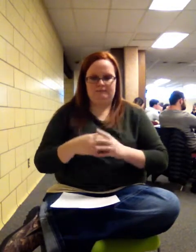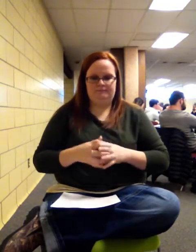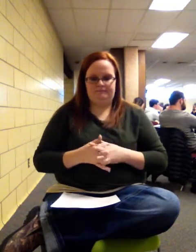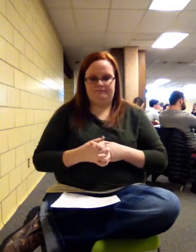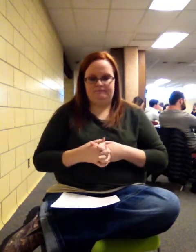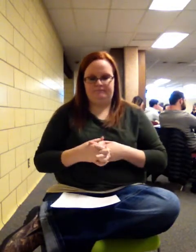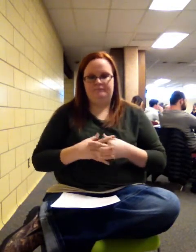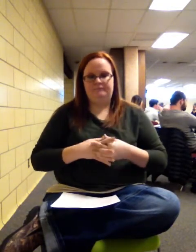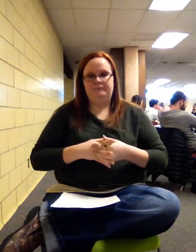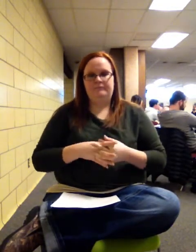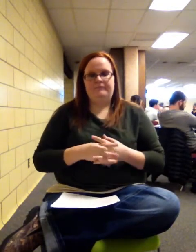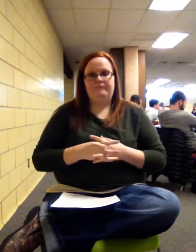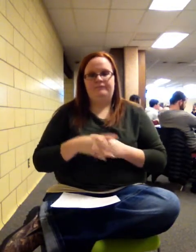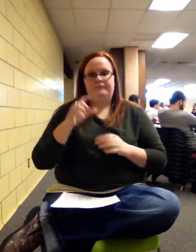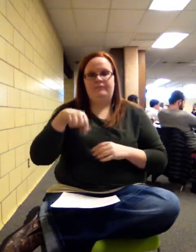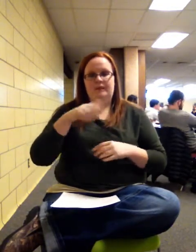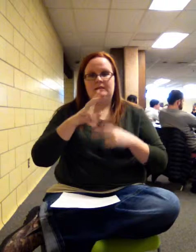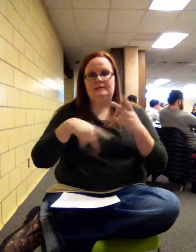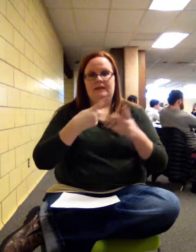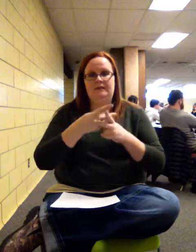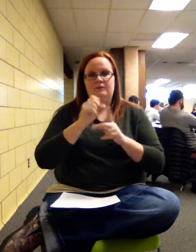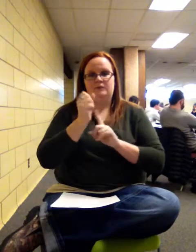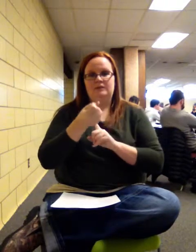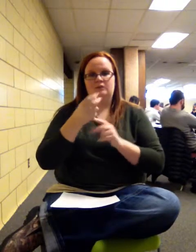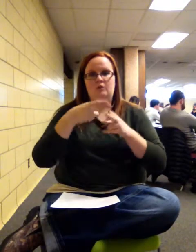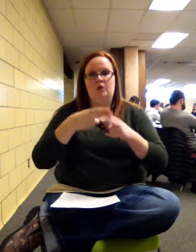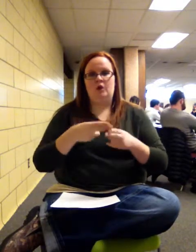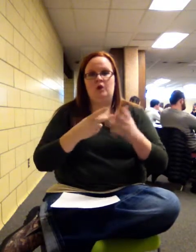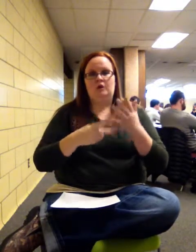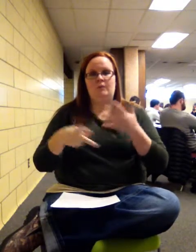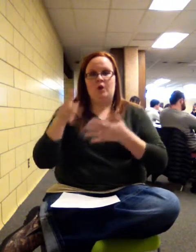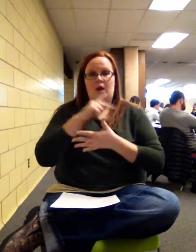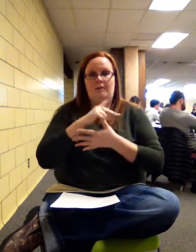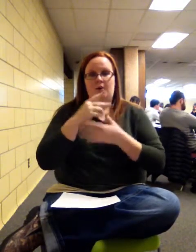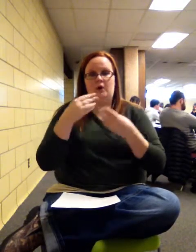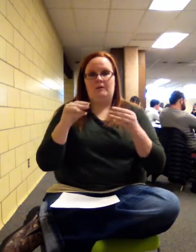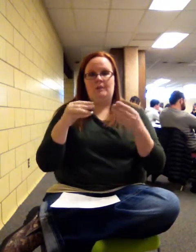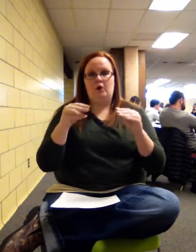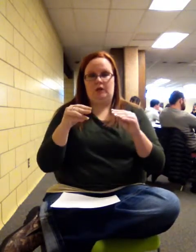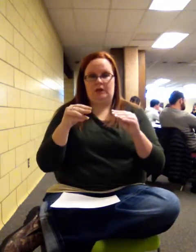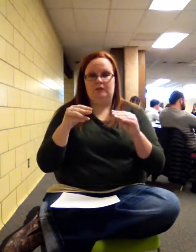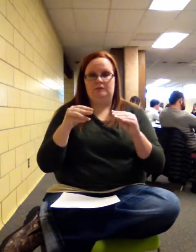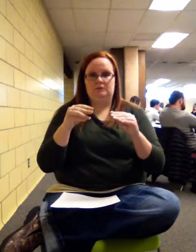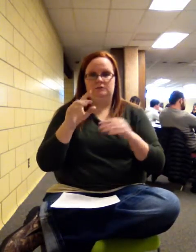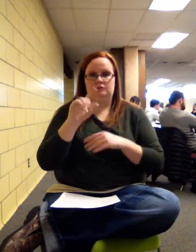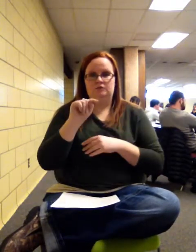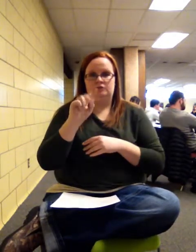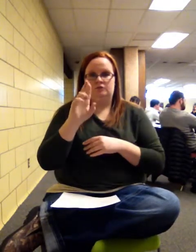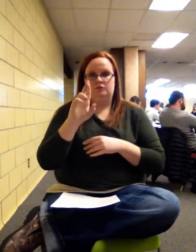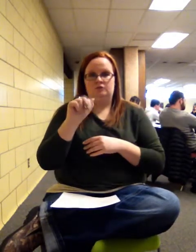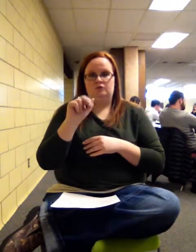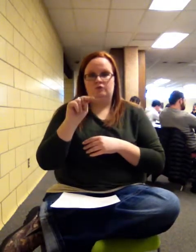So in this type of a situation, we would call this a primary market transaction. In the primary market,